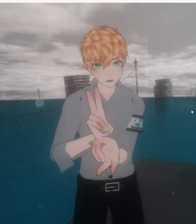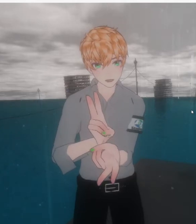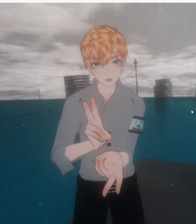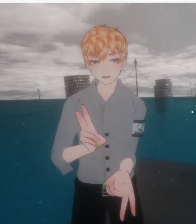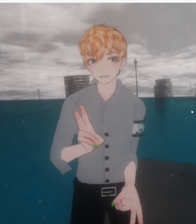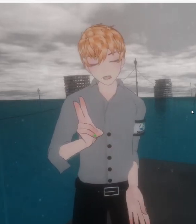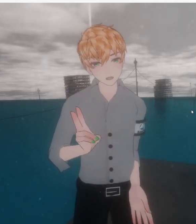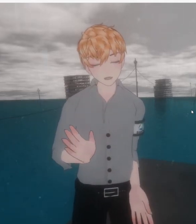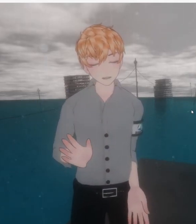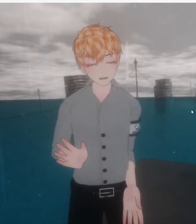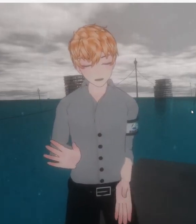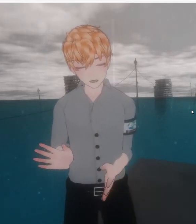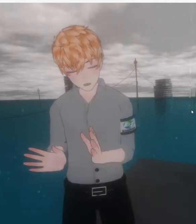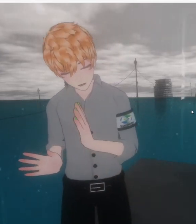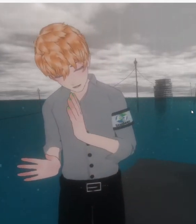Intercourse. I was going to say a bad word.